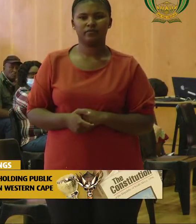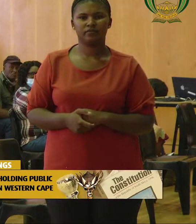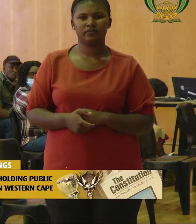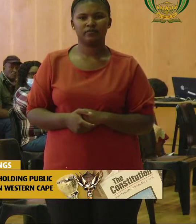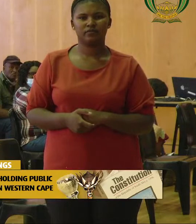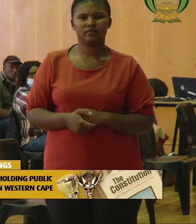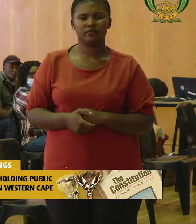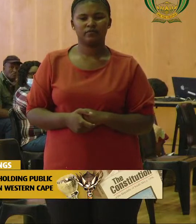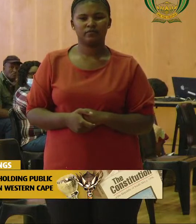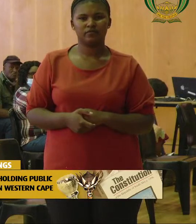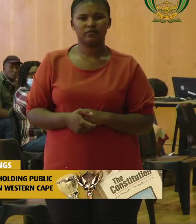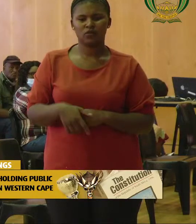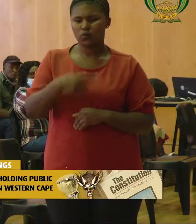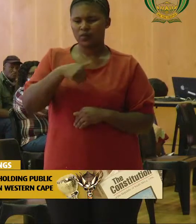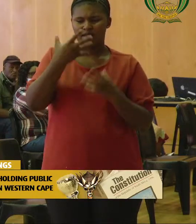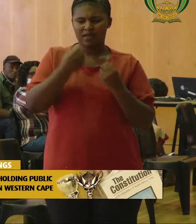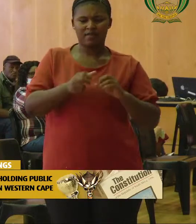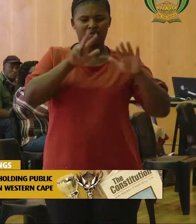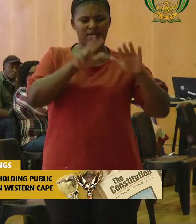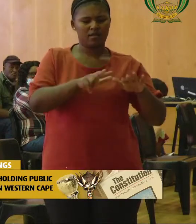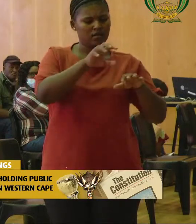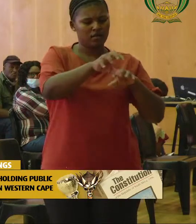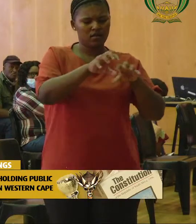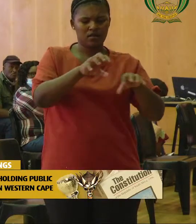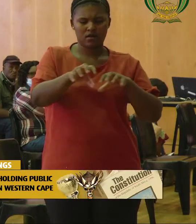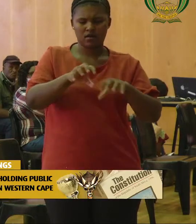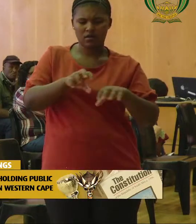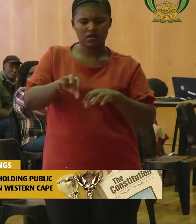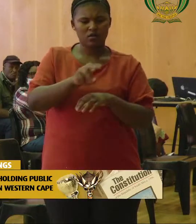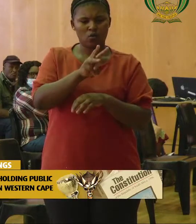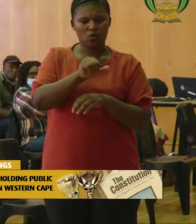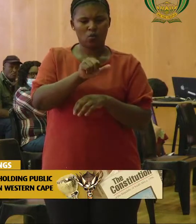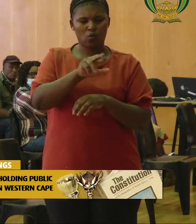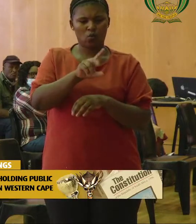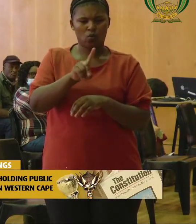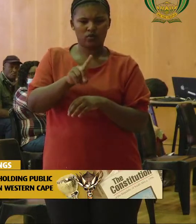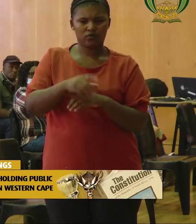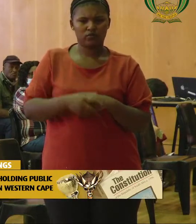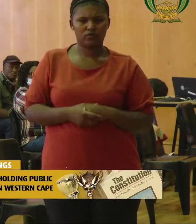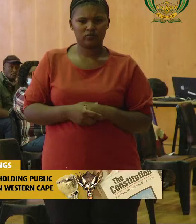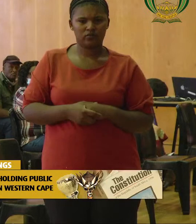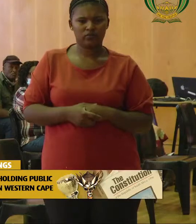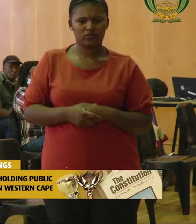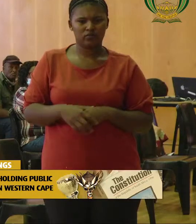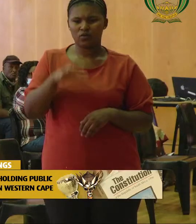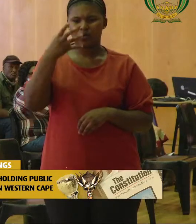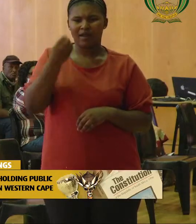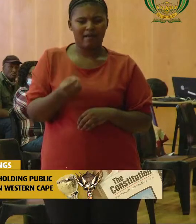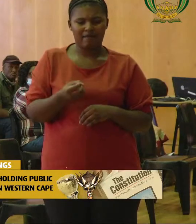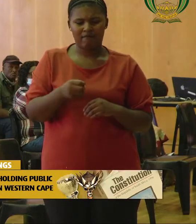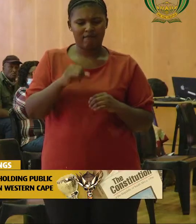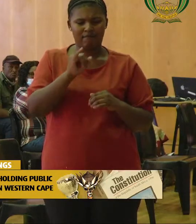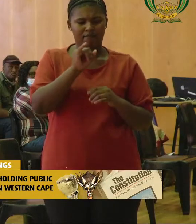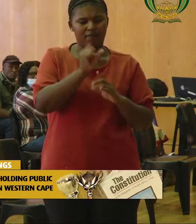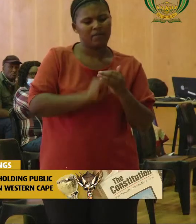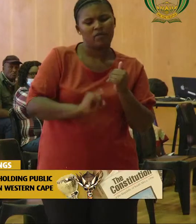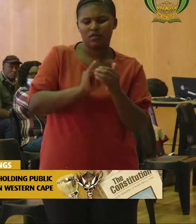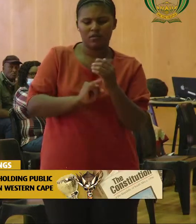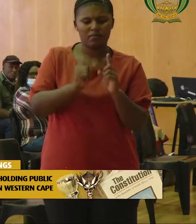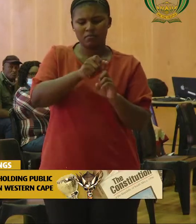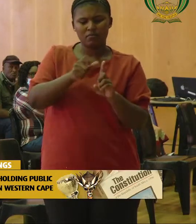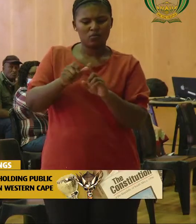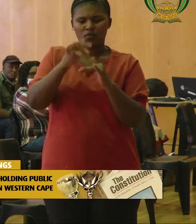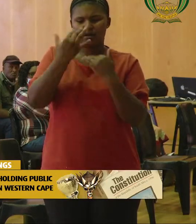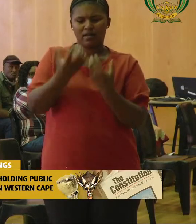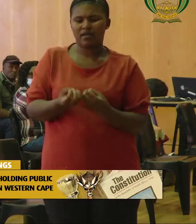Whereas the ANC won 8 wards, you could get no proportional candidates, because